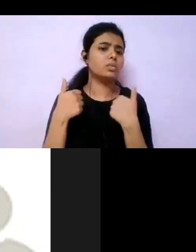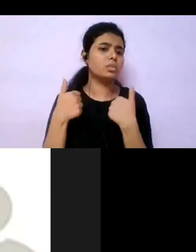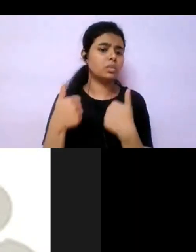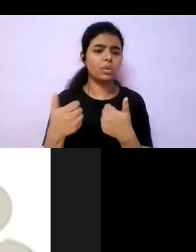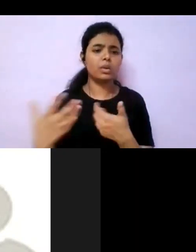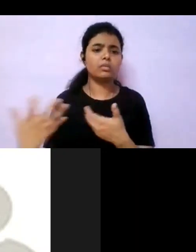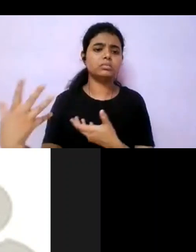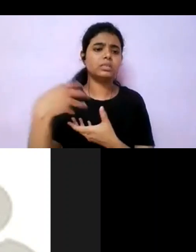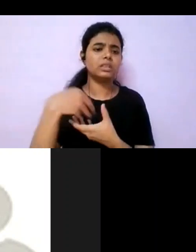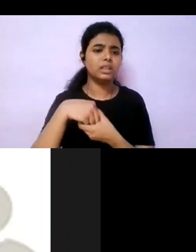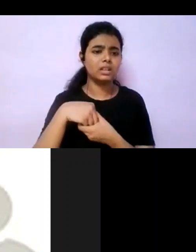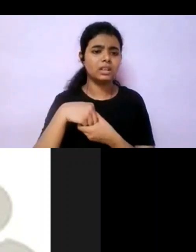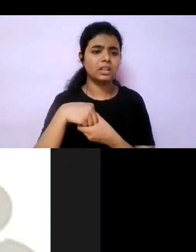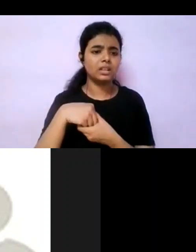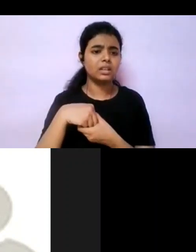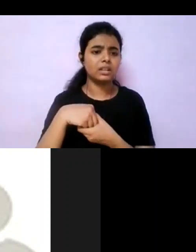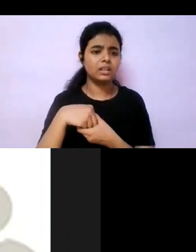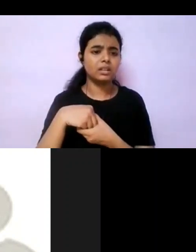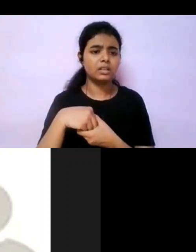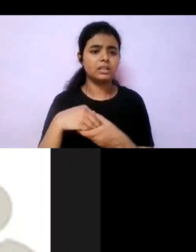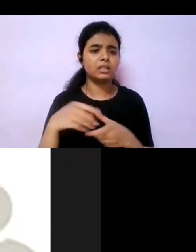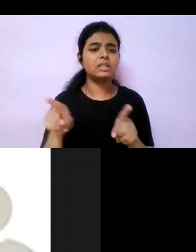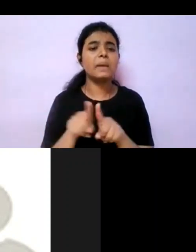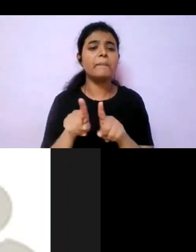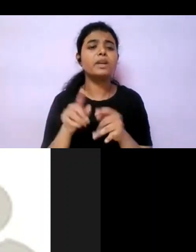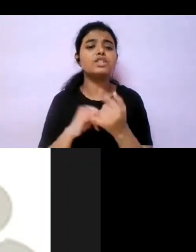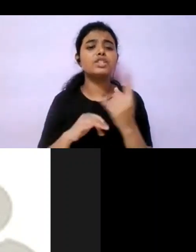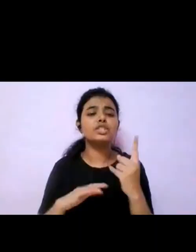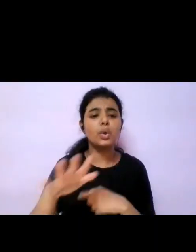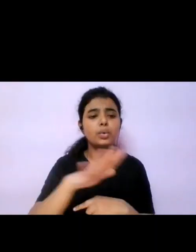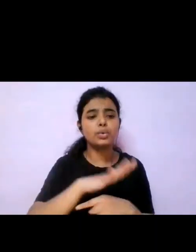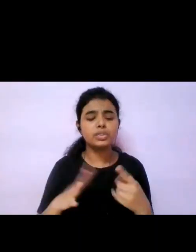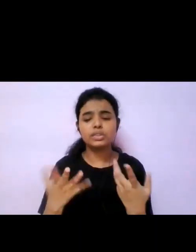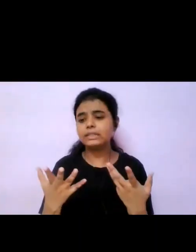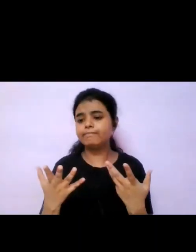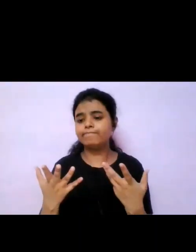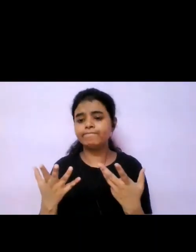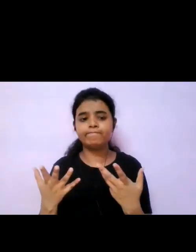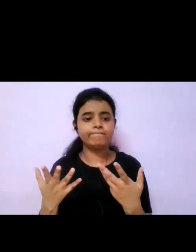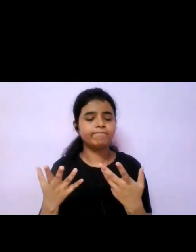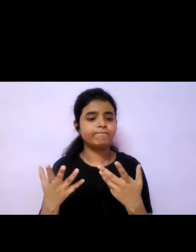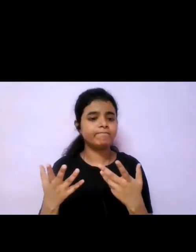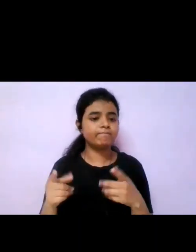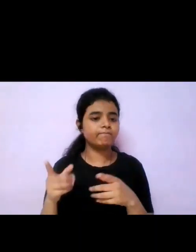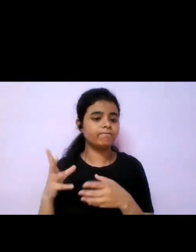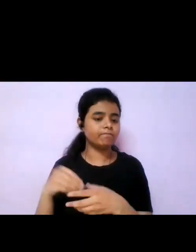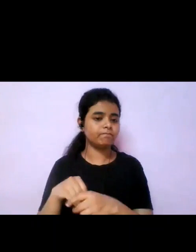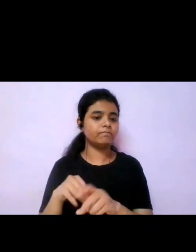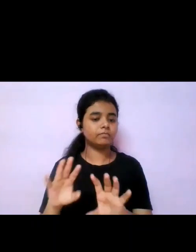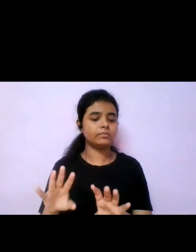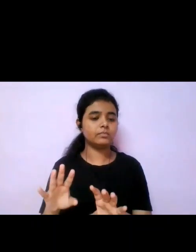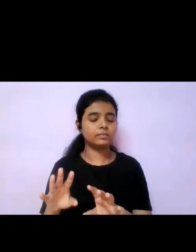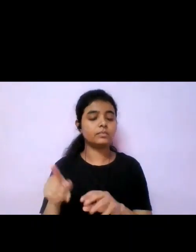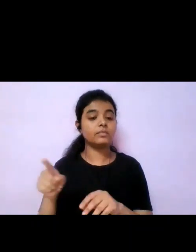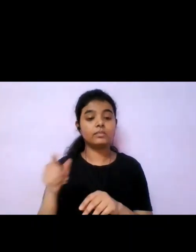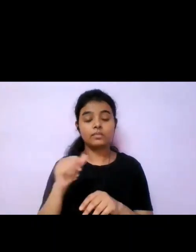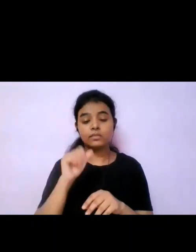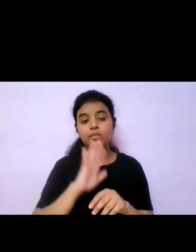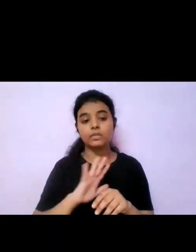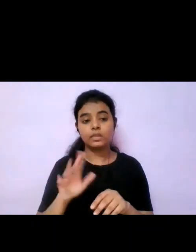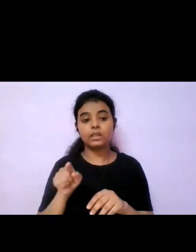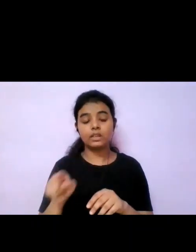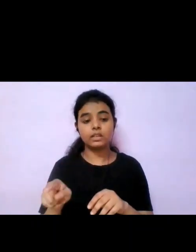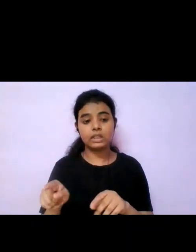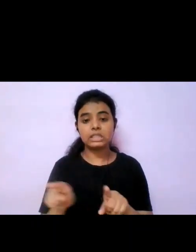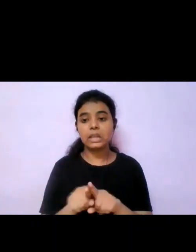engaged in what I would call a social psychoanalytic frame, in the sense that I think what Anita does is, as a